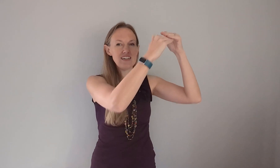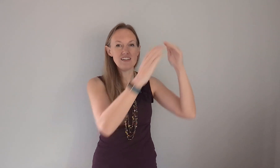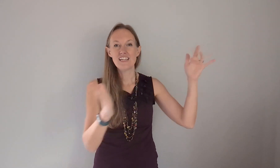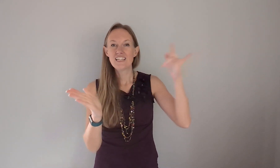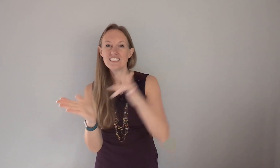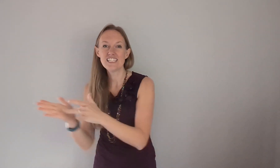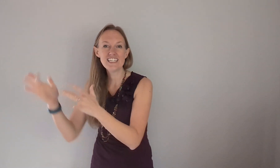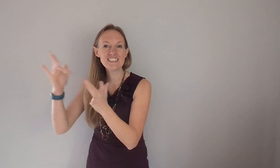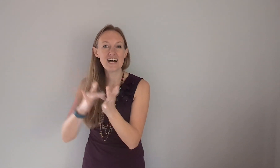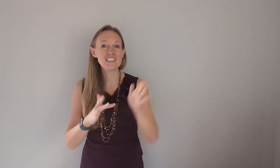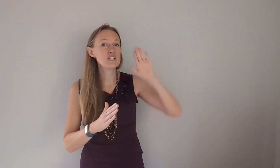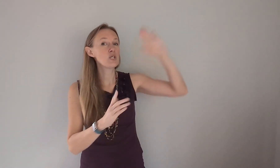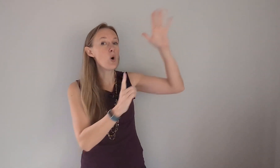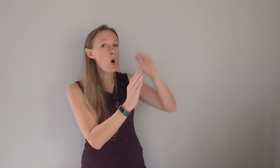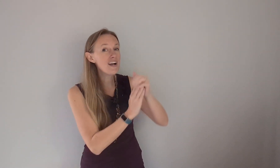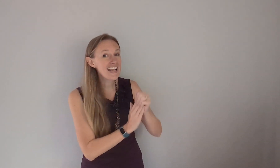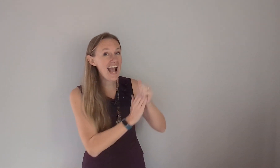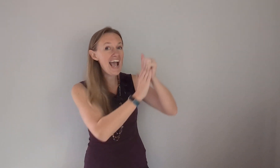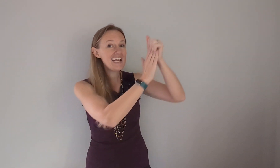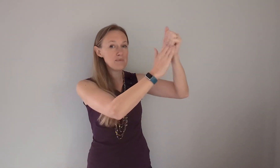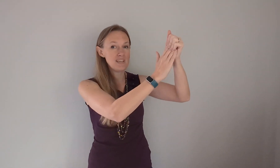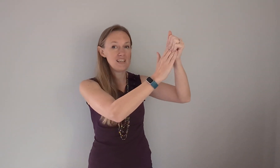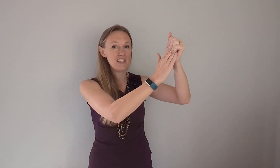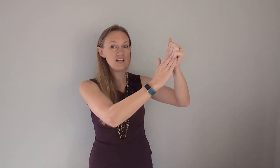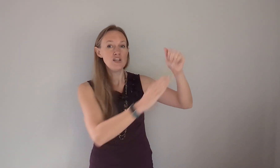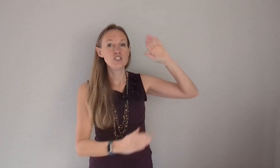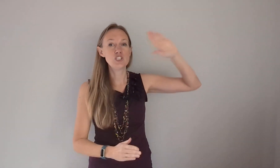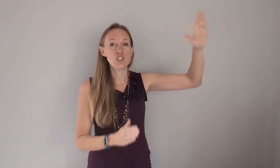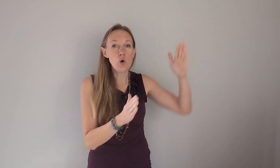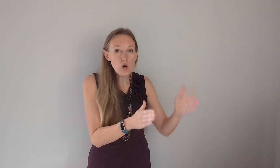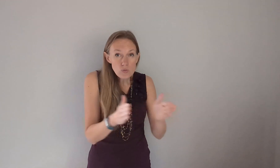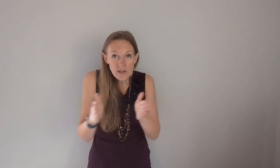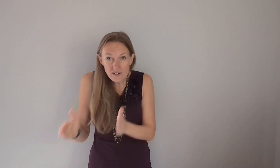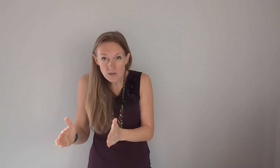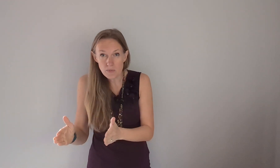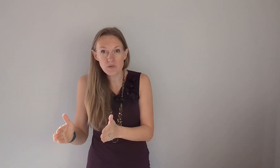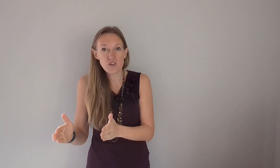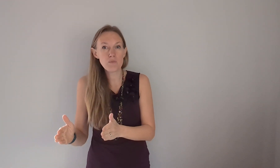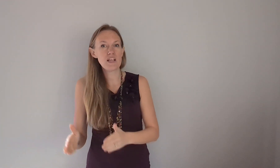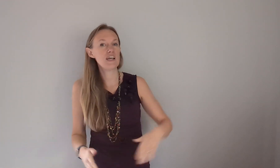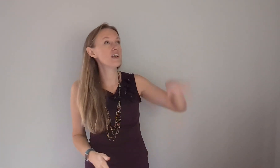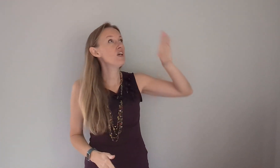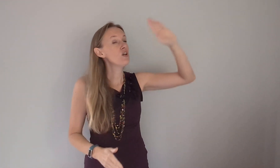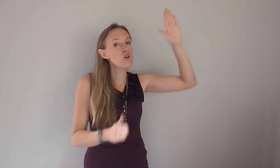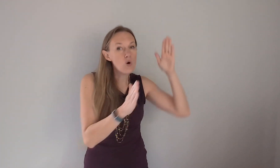still. Jesus, you're guiding me to your will. Remember, we're doing plan,